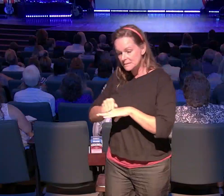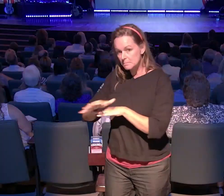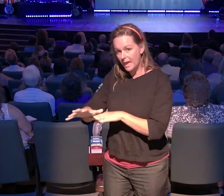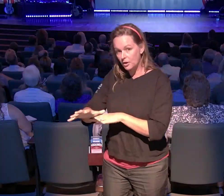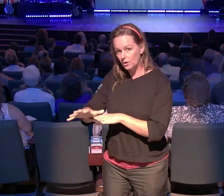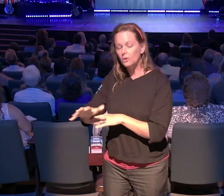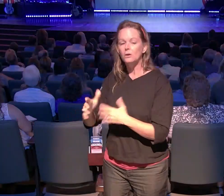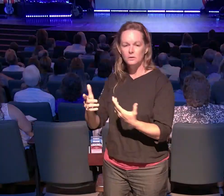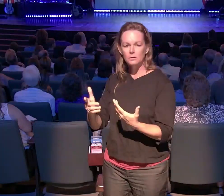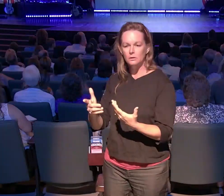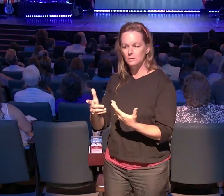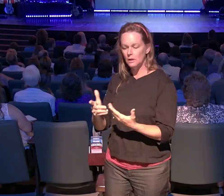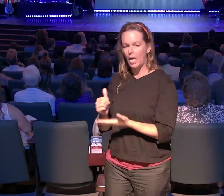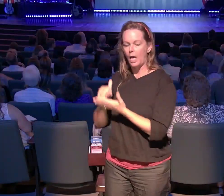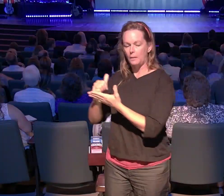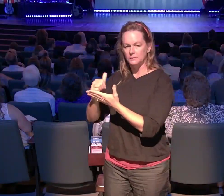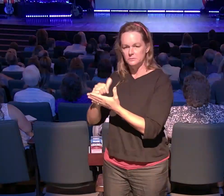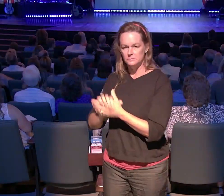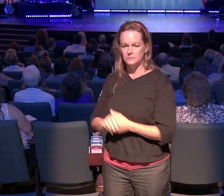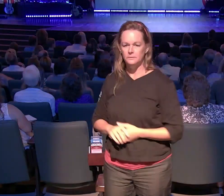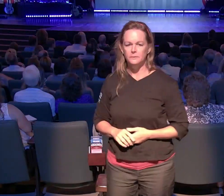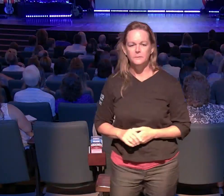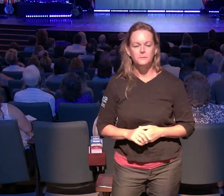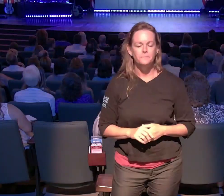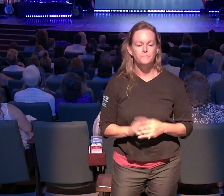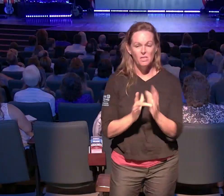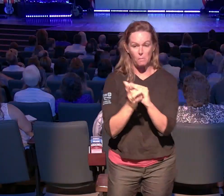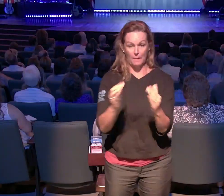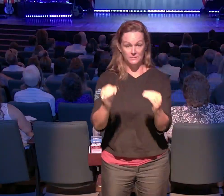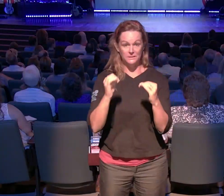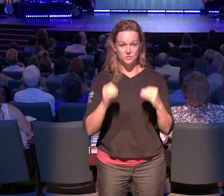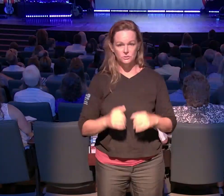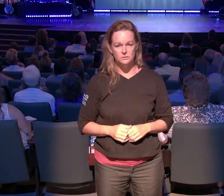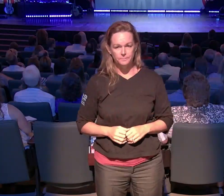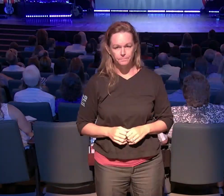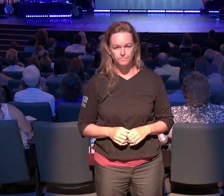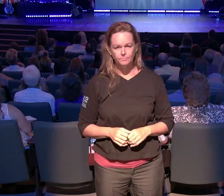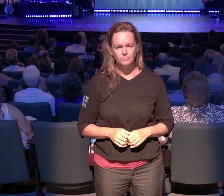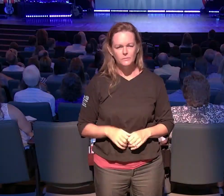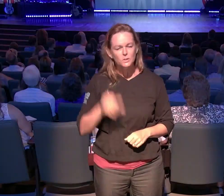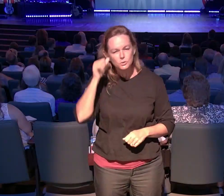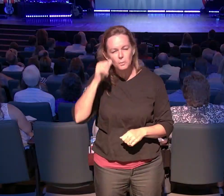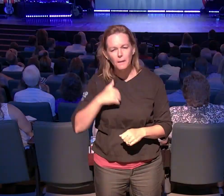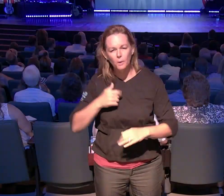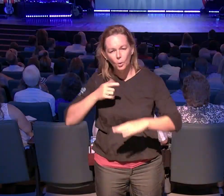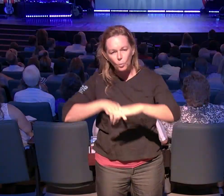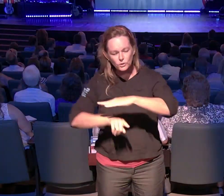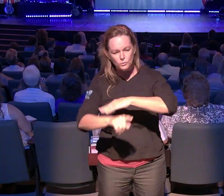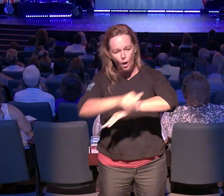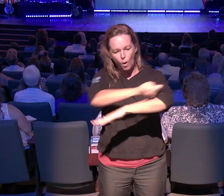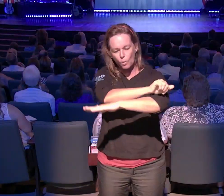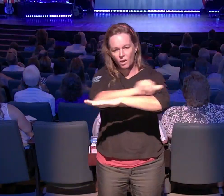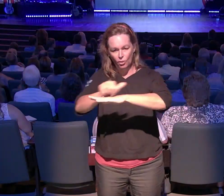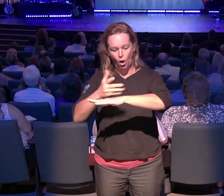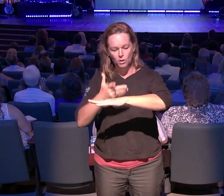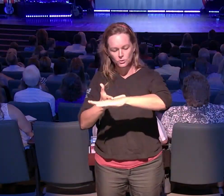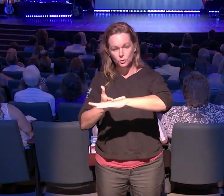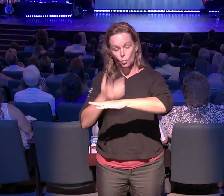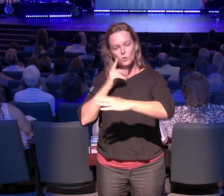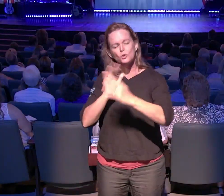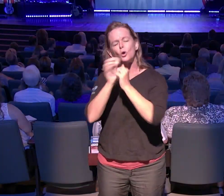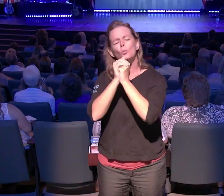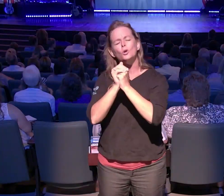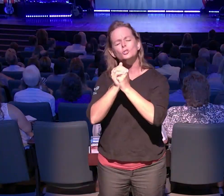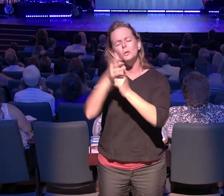says, "Therefore, if you're offering your gift at the altar, and there remember that your brother or sister has something against you, leave your gift there in front of the